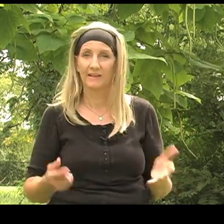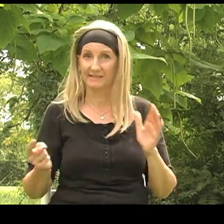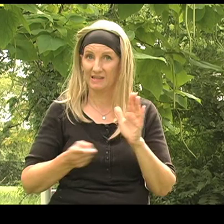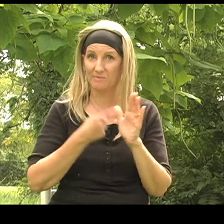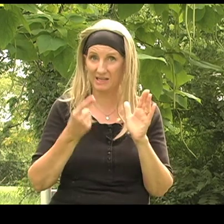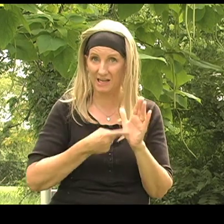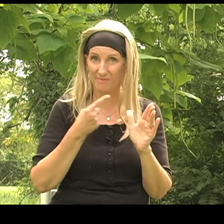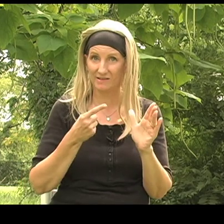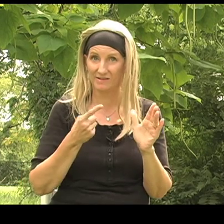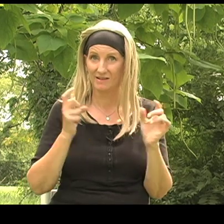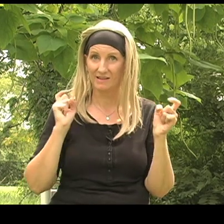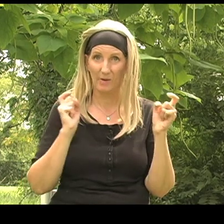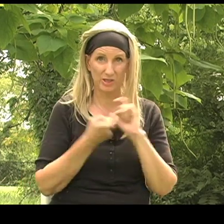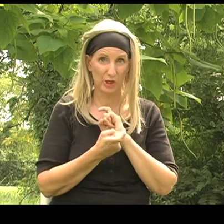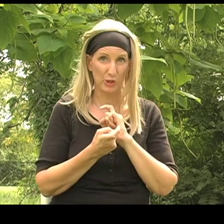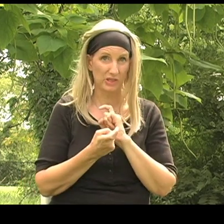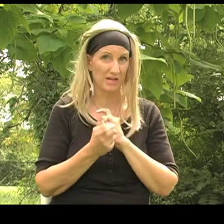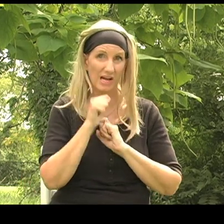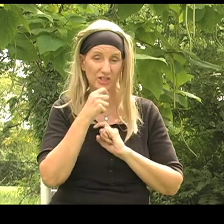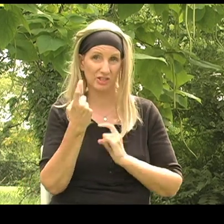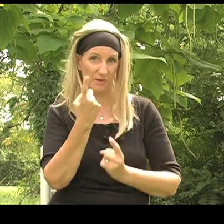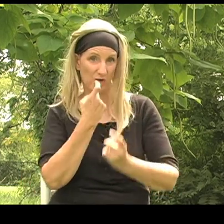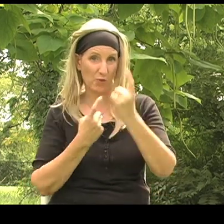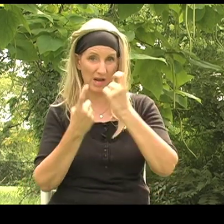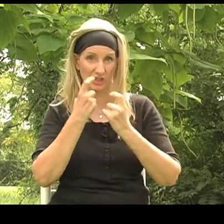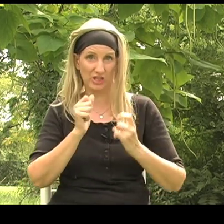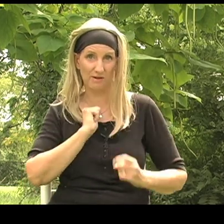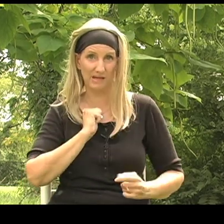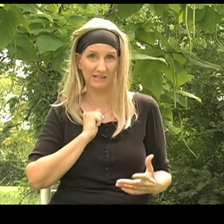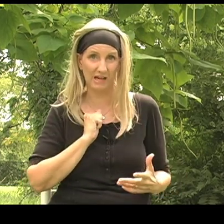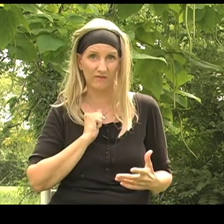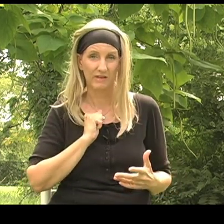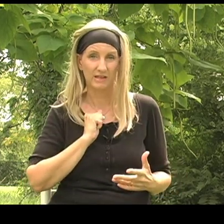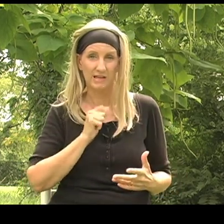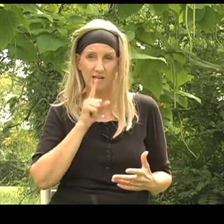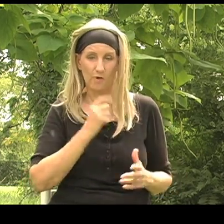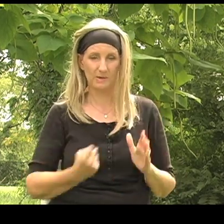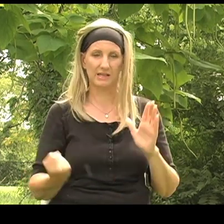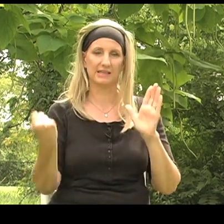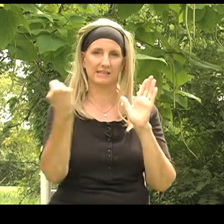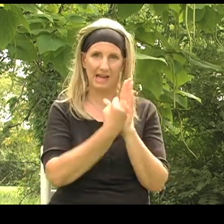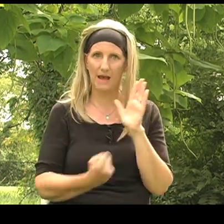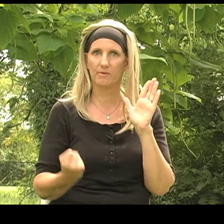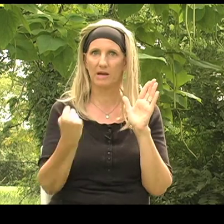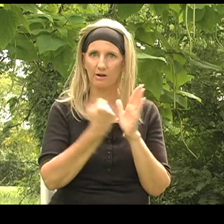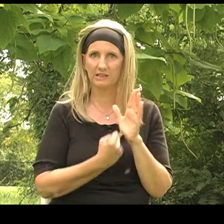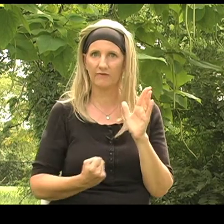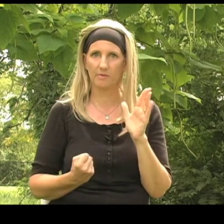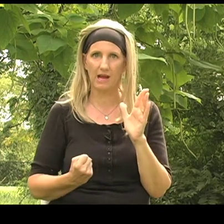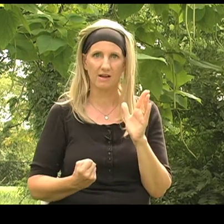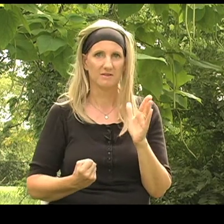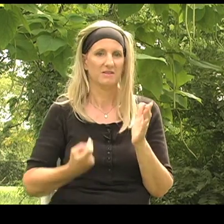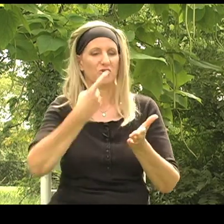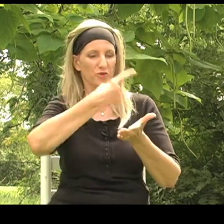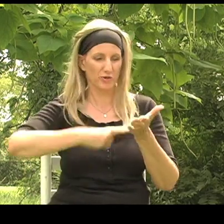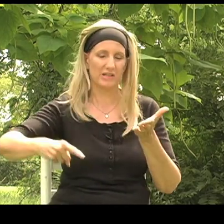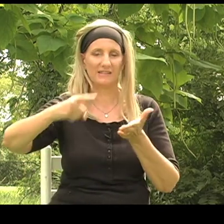And sometimes that would turn to not just being questioning myself, it would be like stabbing my own self in the back,